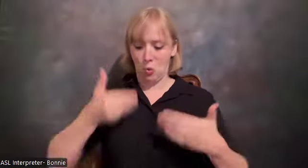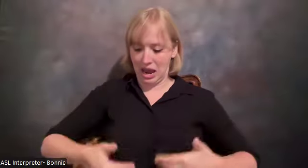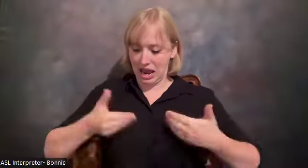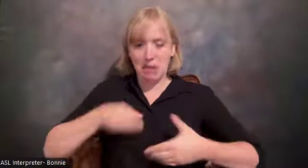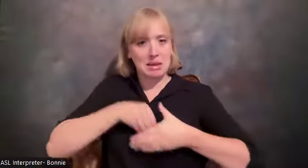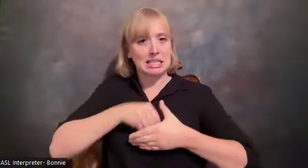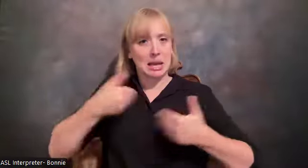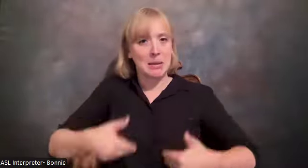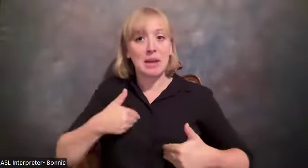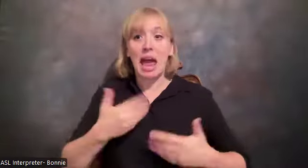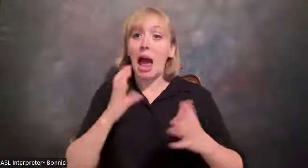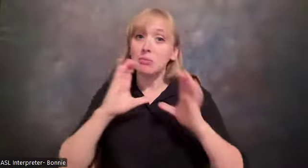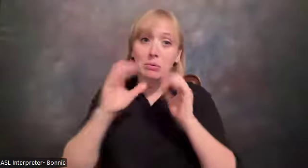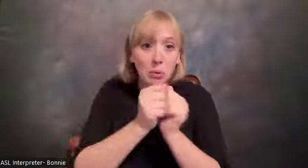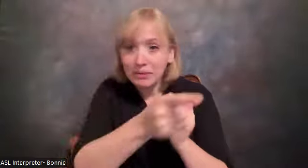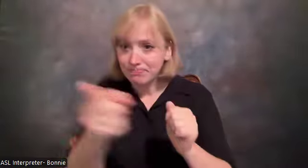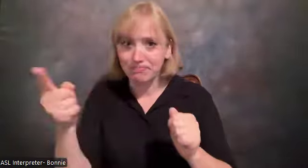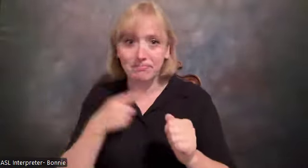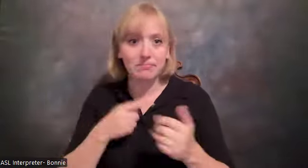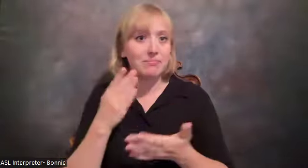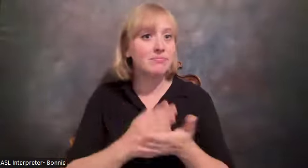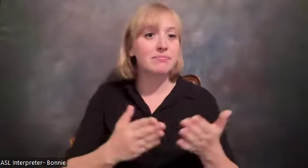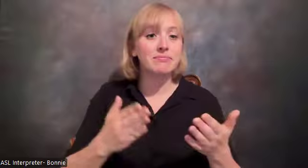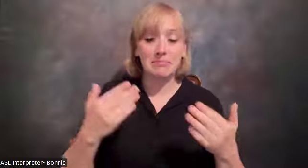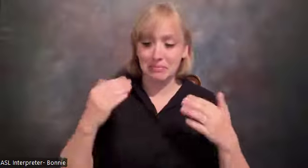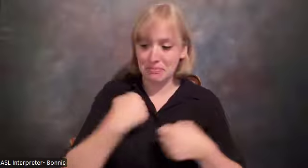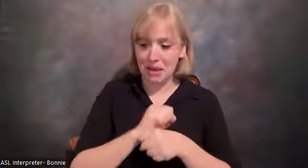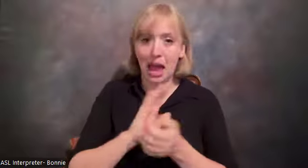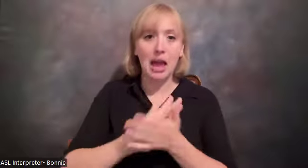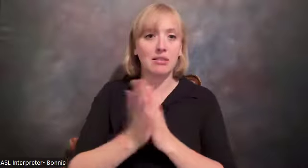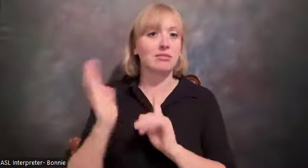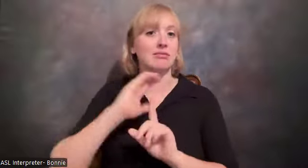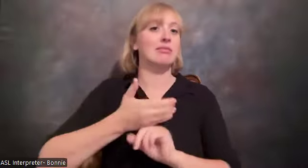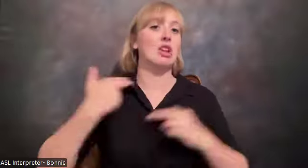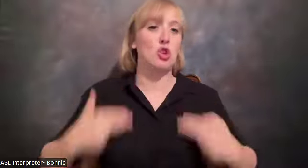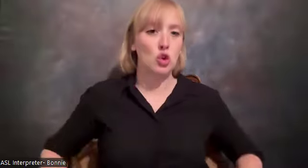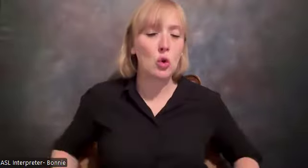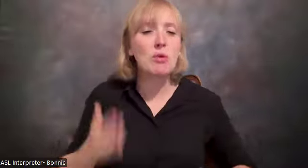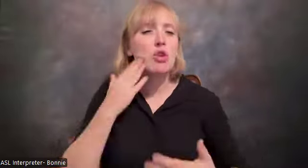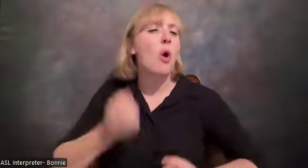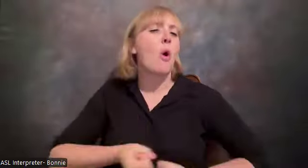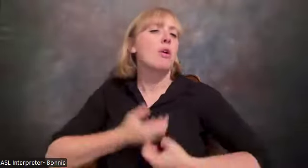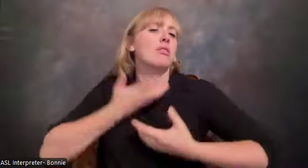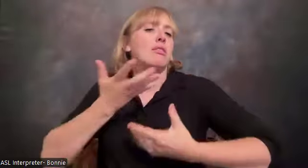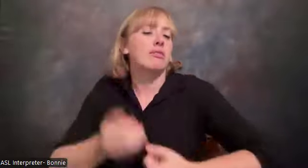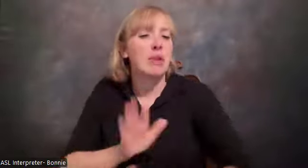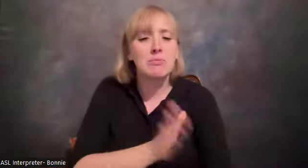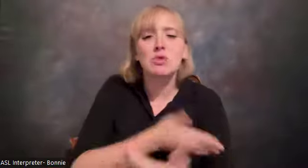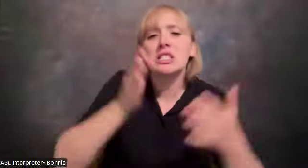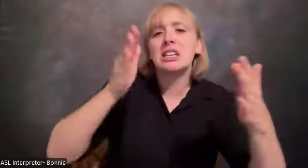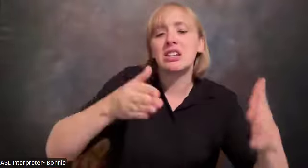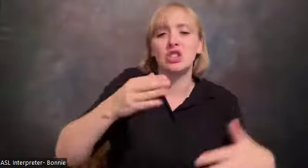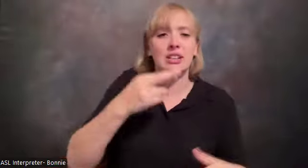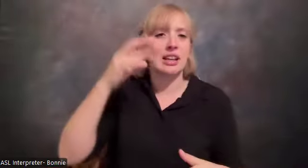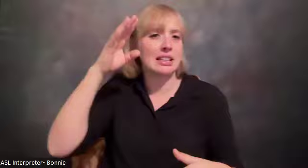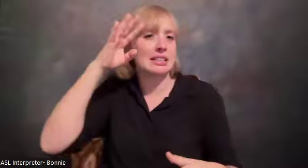that's trying to communicate with you right now, this part of the human being that poets and philosophers, musicians and theologians